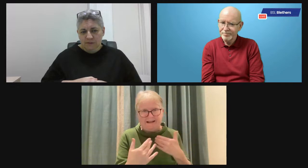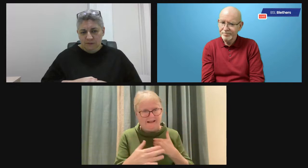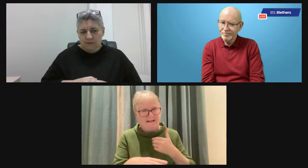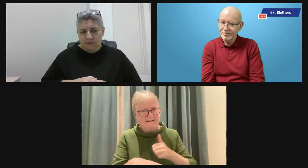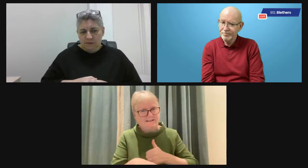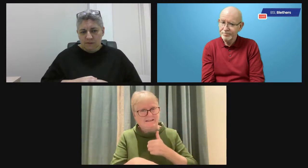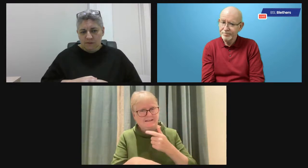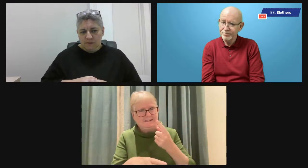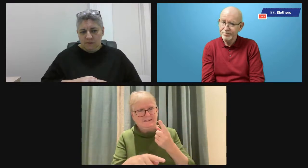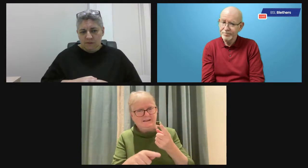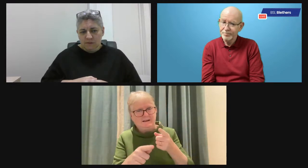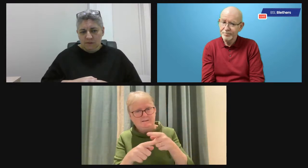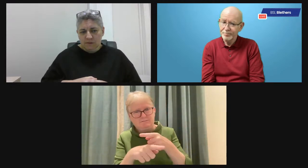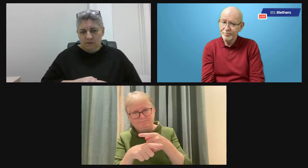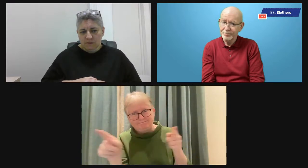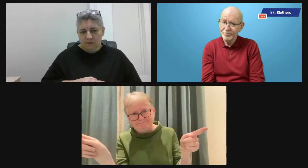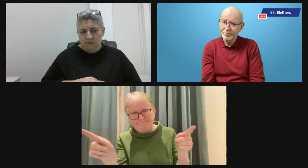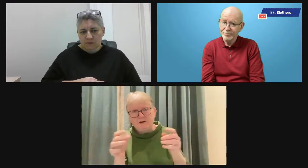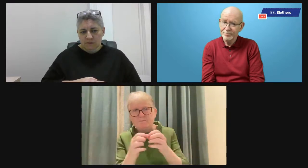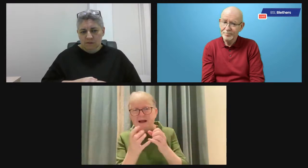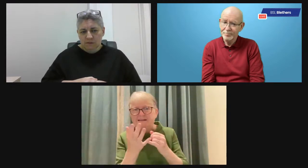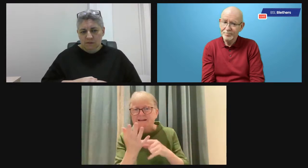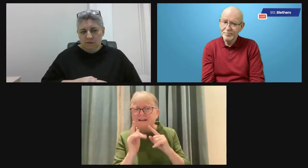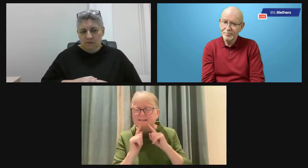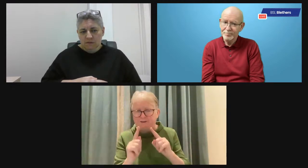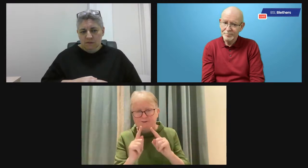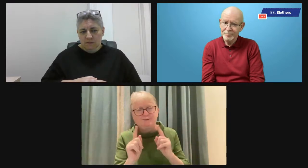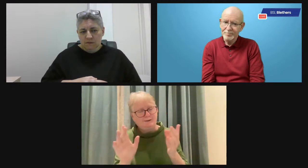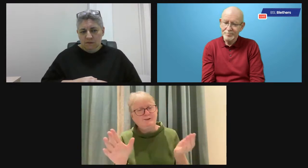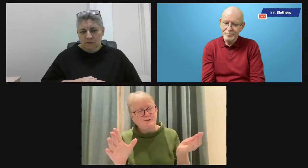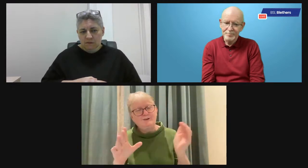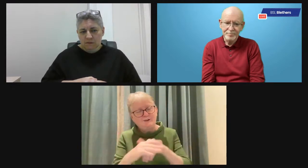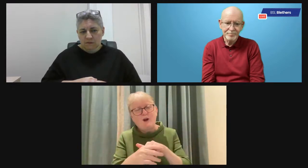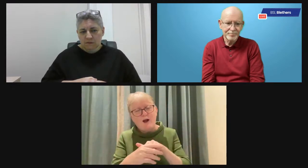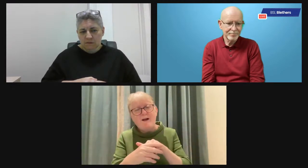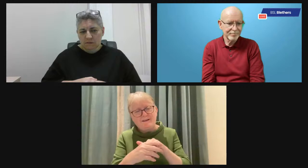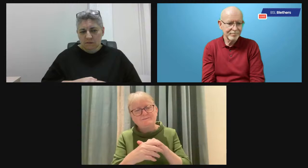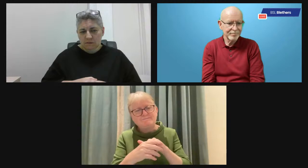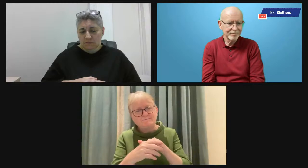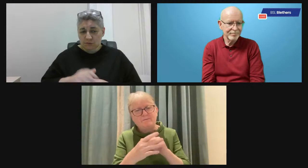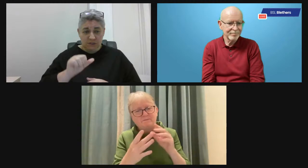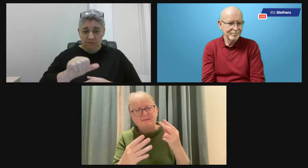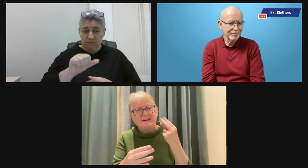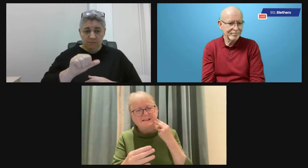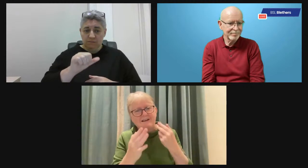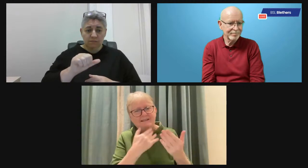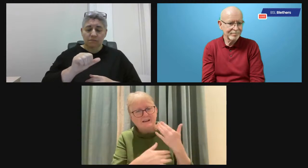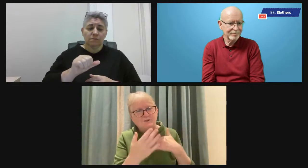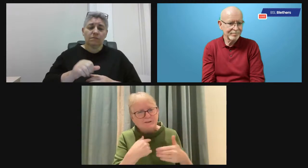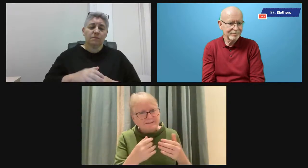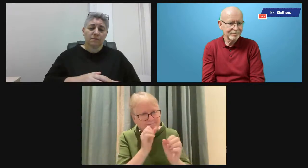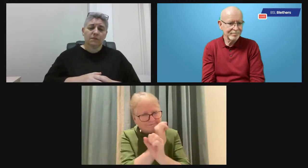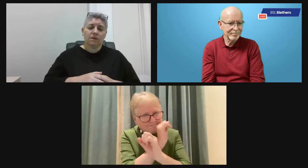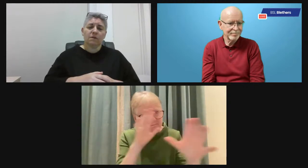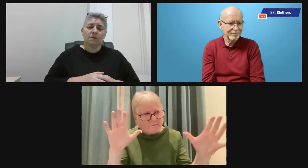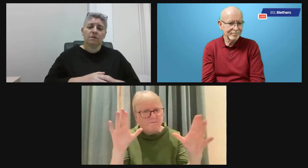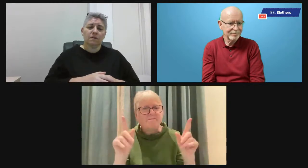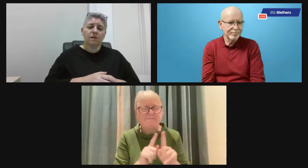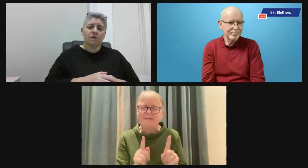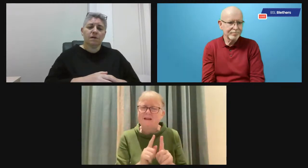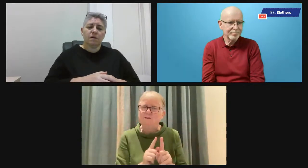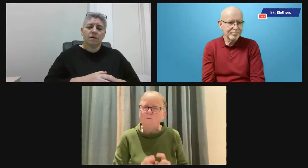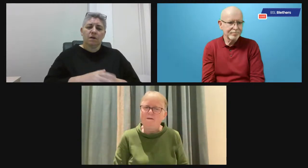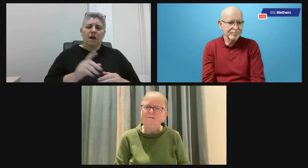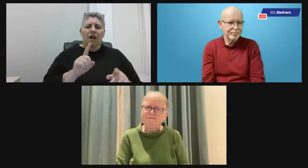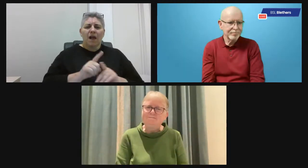deaf history. So we need to know it. Tutors, BSL tutors, teachers need to get Mhm. involved and need